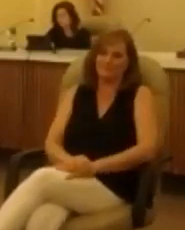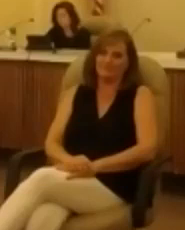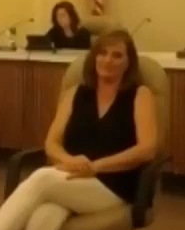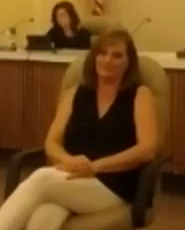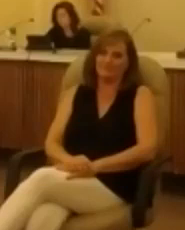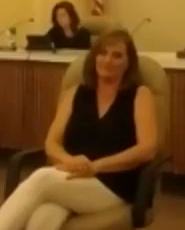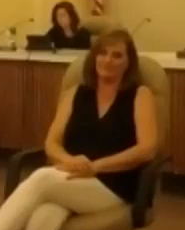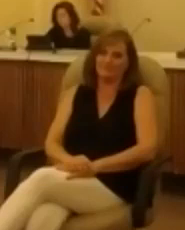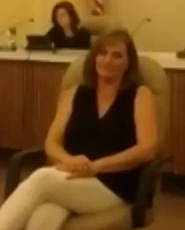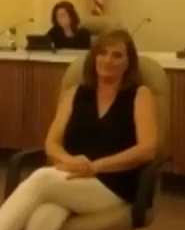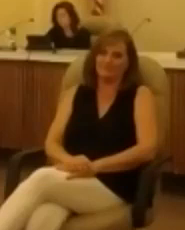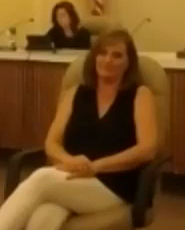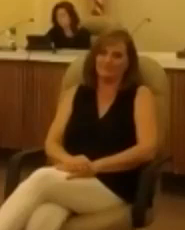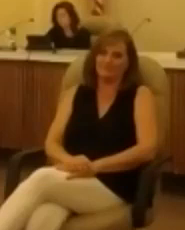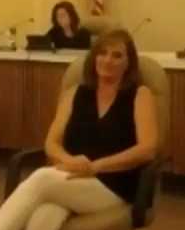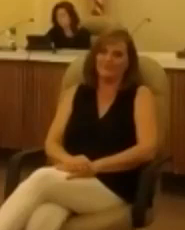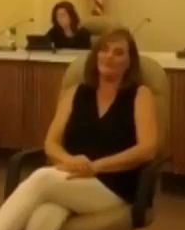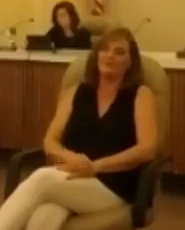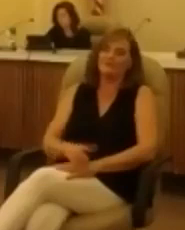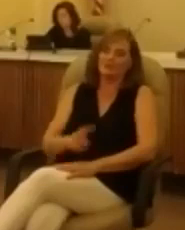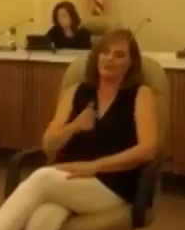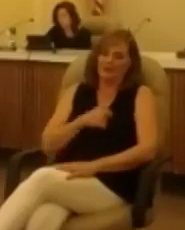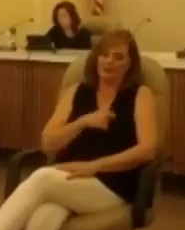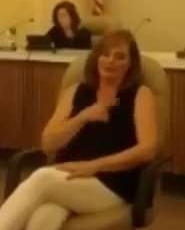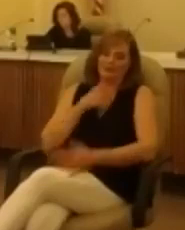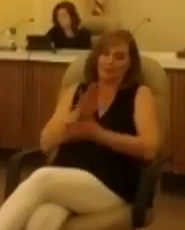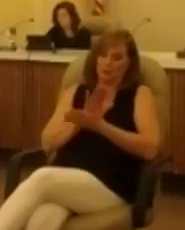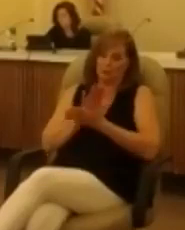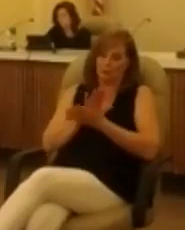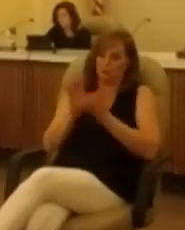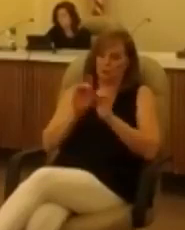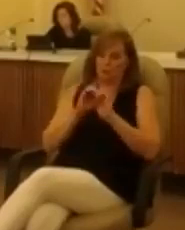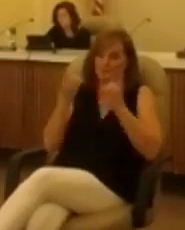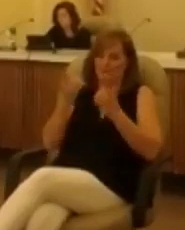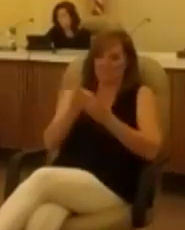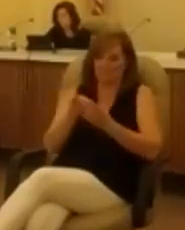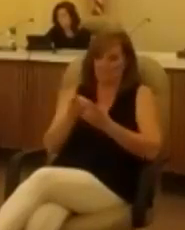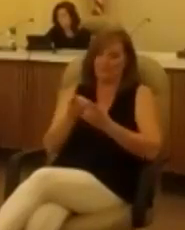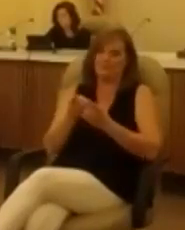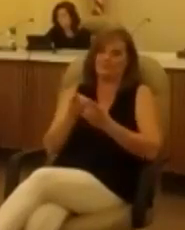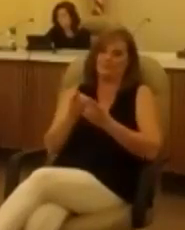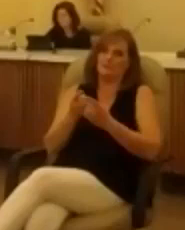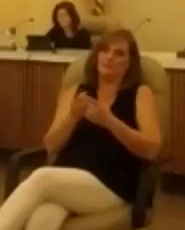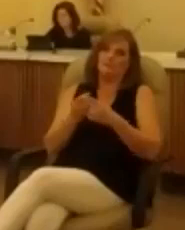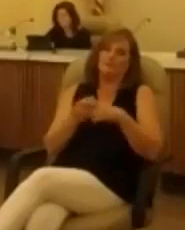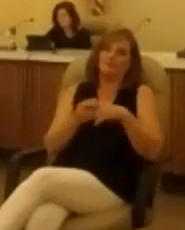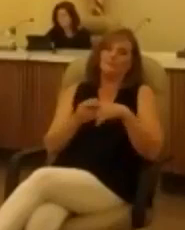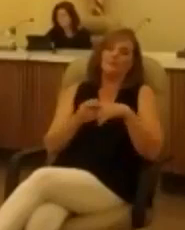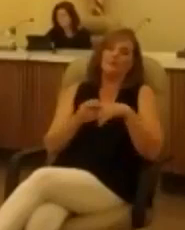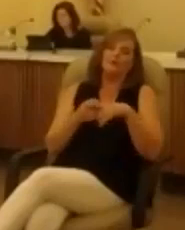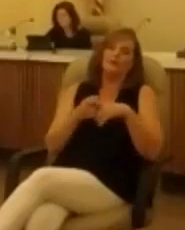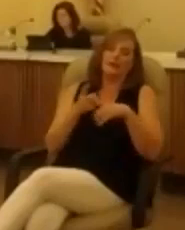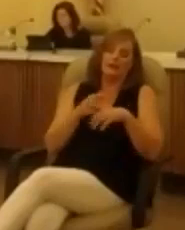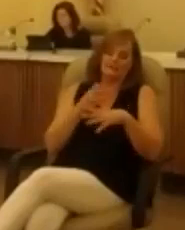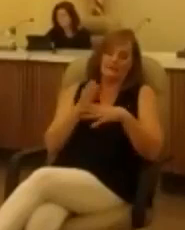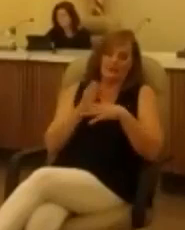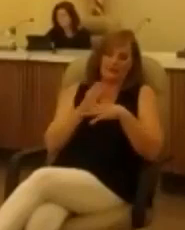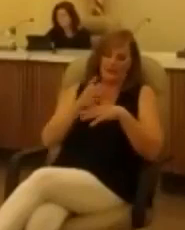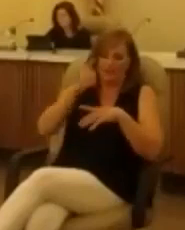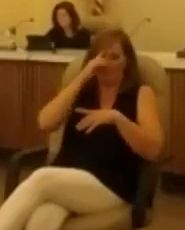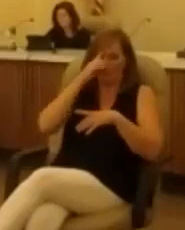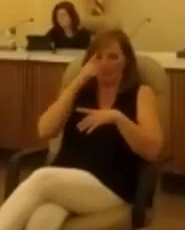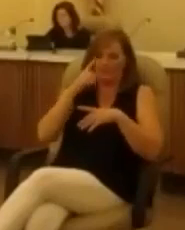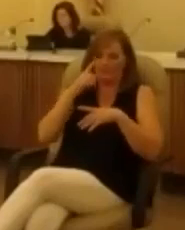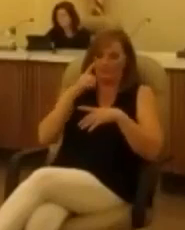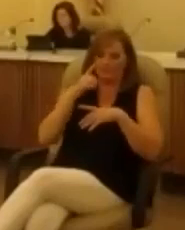And I would also like to say that the school district has shared a thought exchange, which is their way of